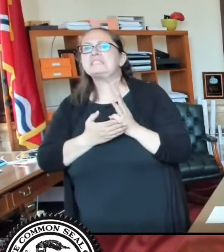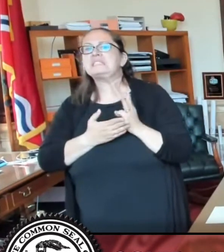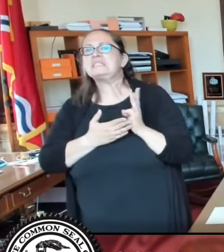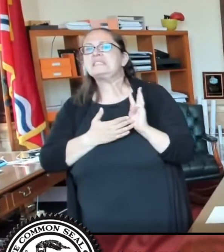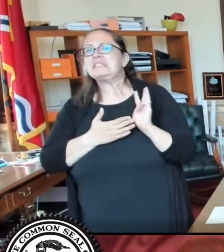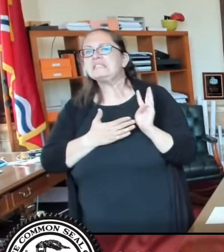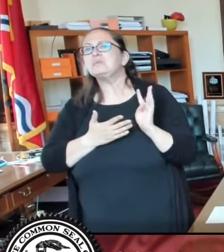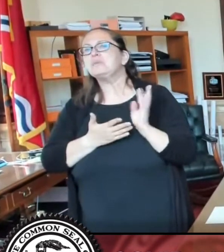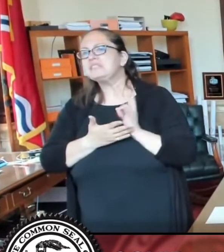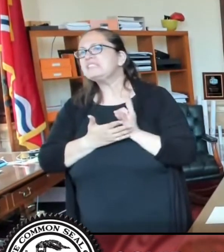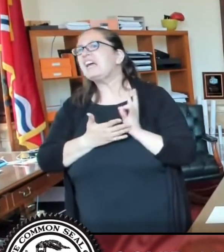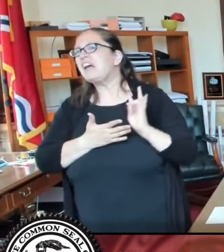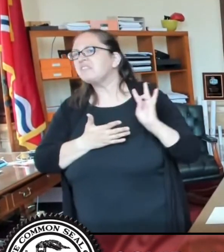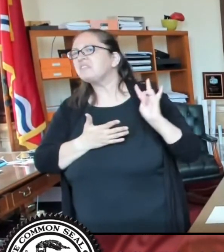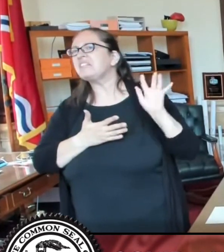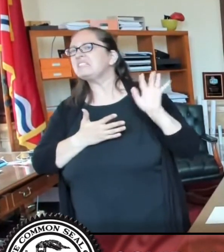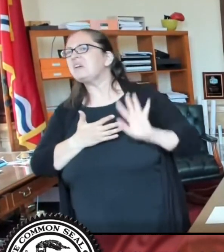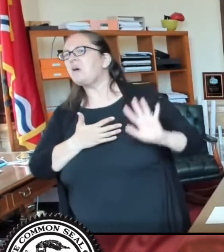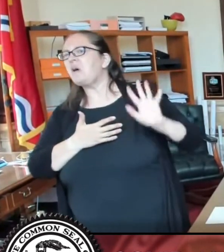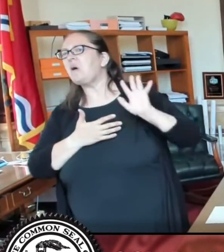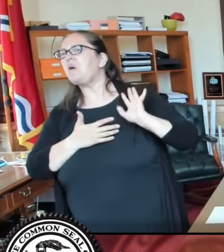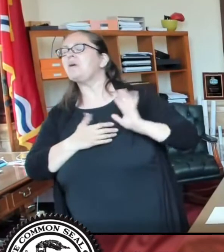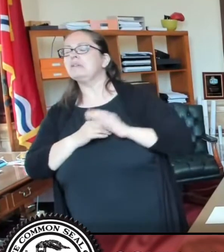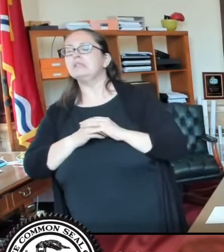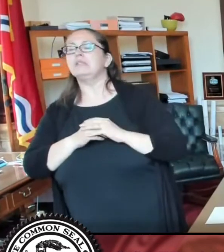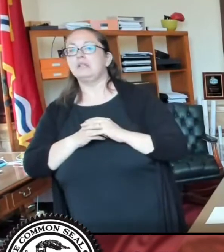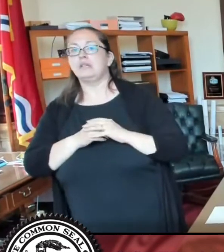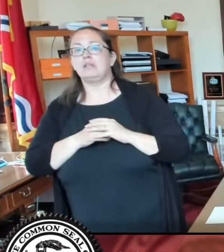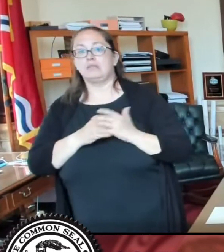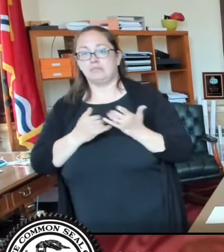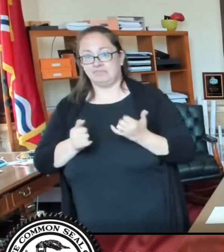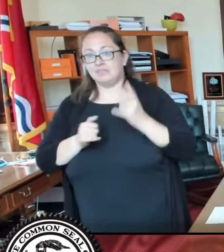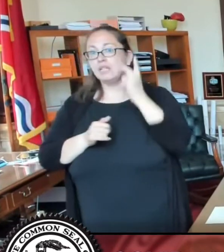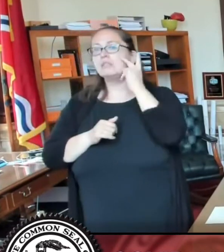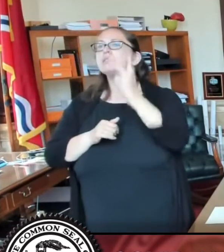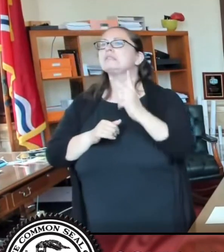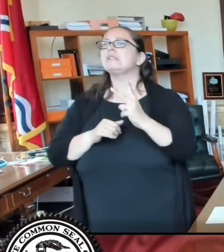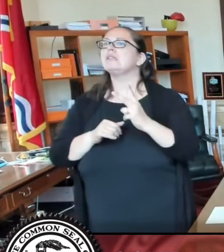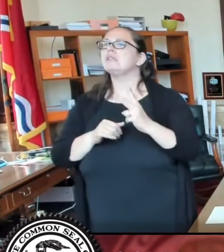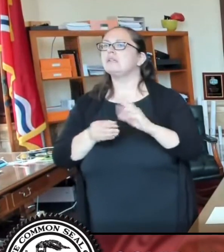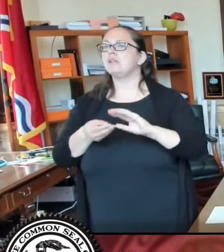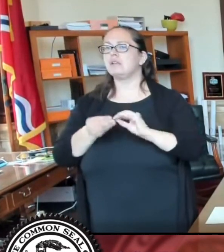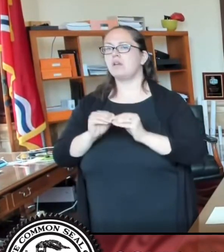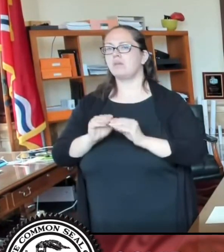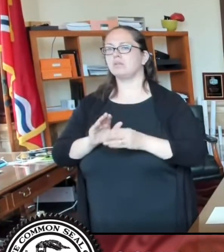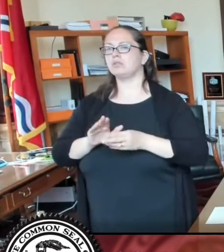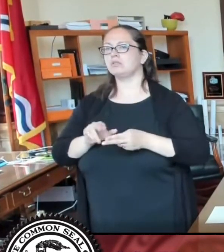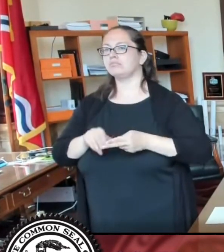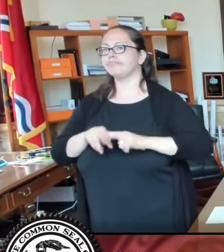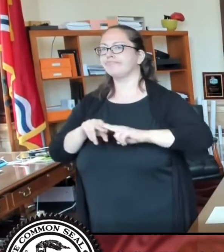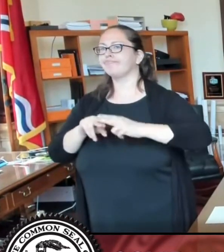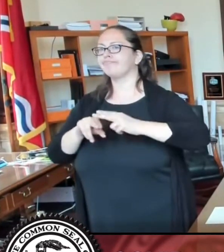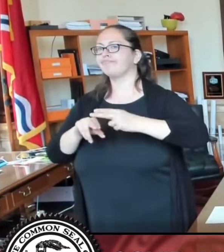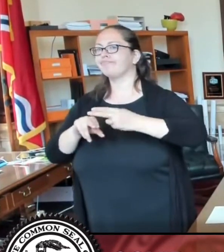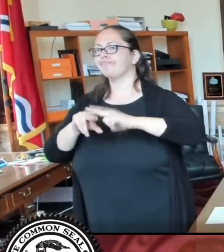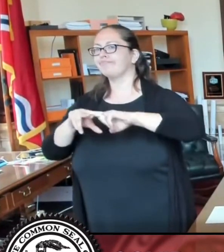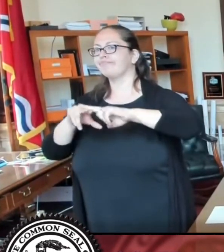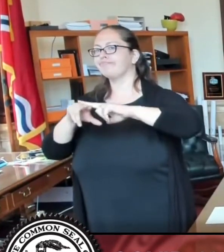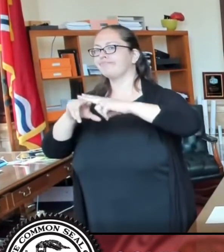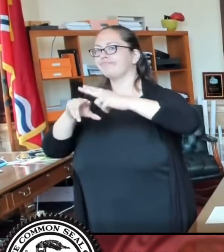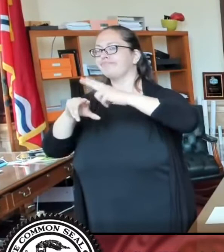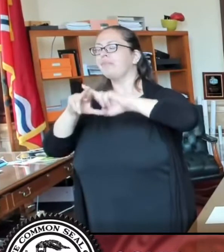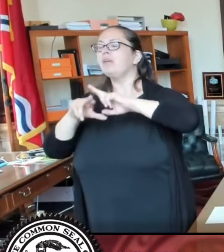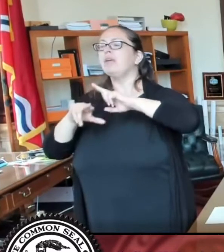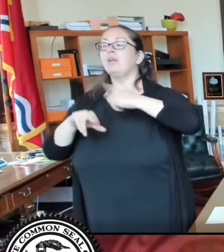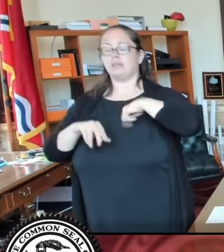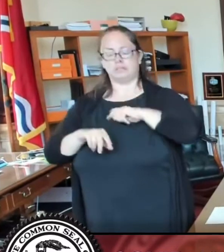by now. And we are beginning to see a slight increase. And so we're concerned about